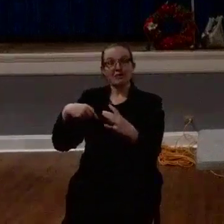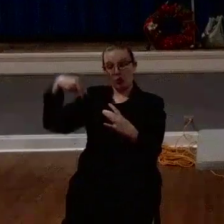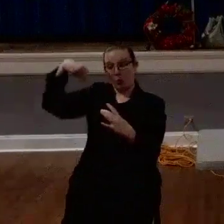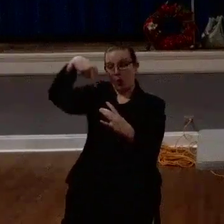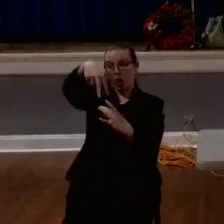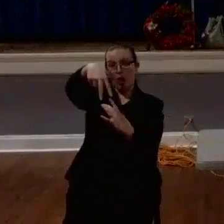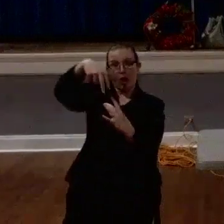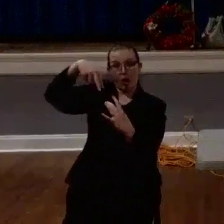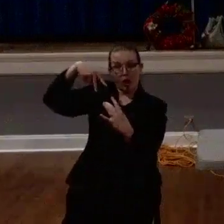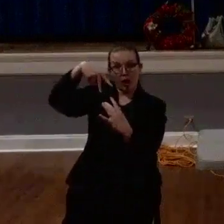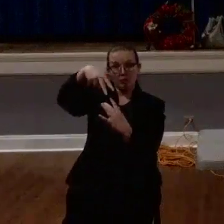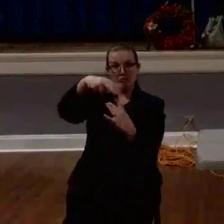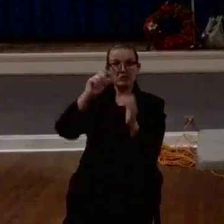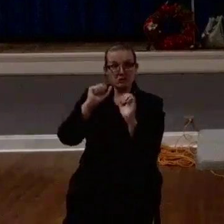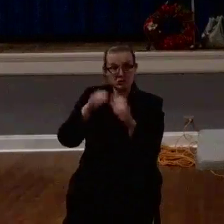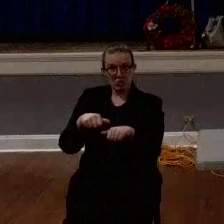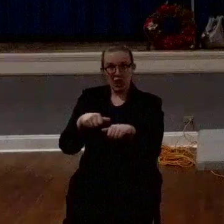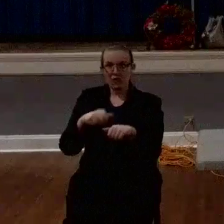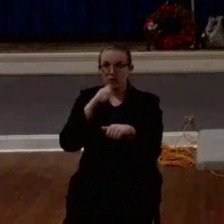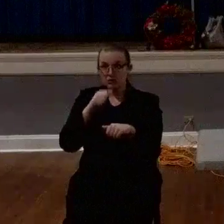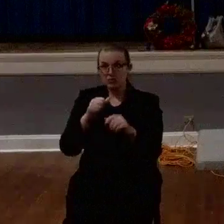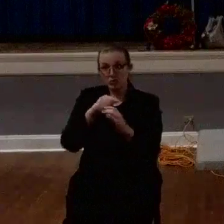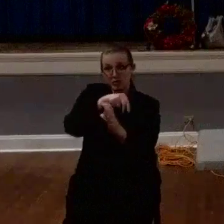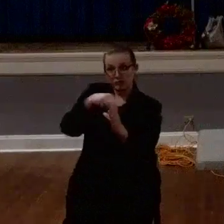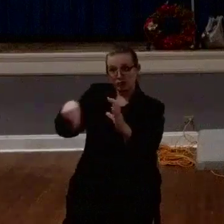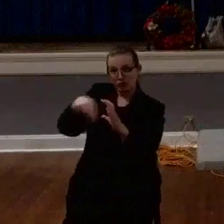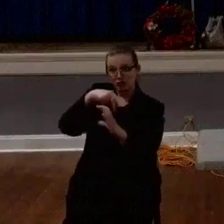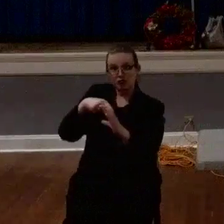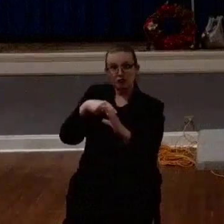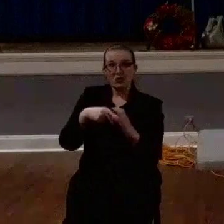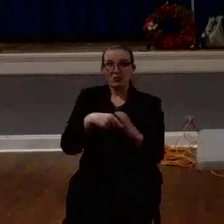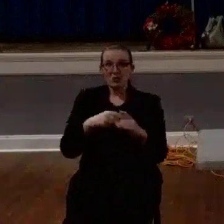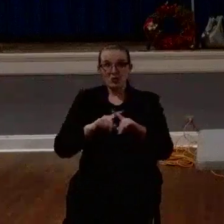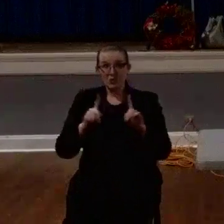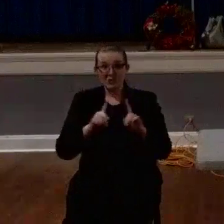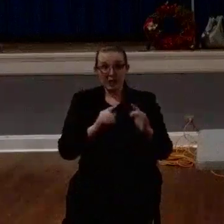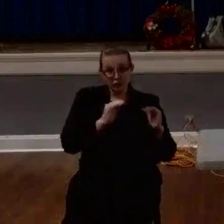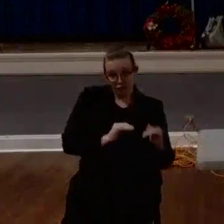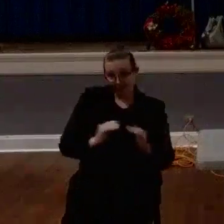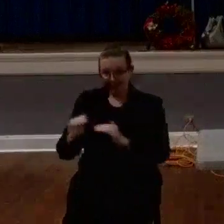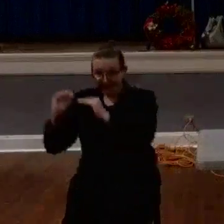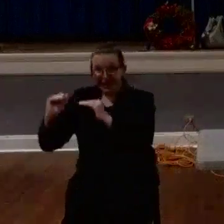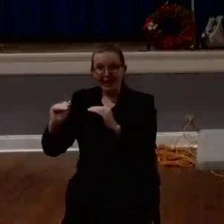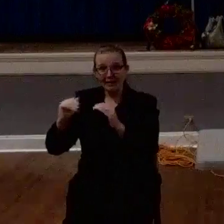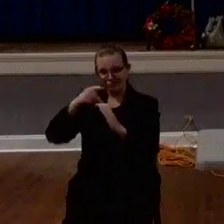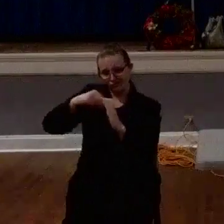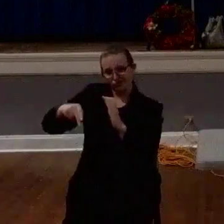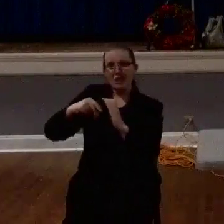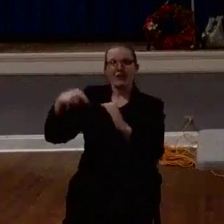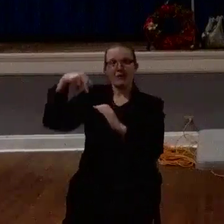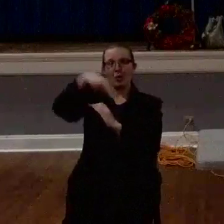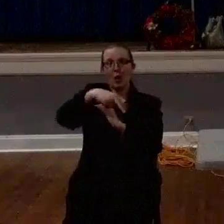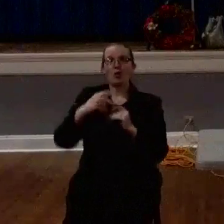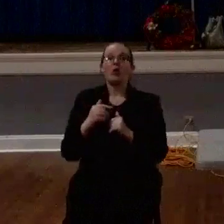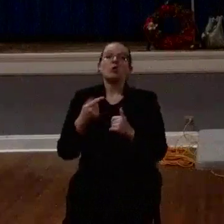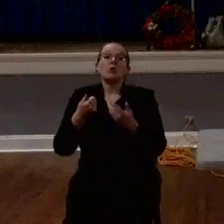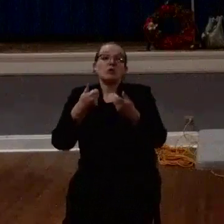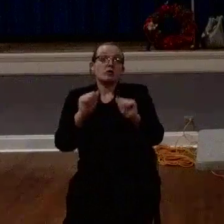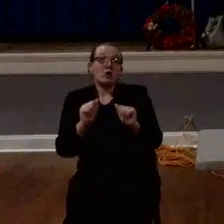through the space without interruption. Of course, we added some trees and we tried to provide some shade around